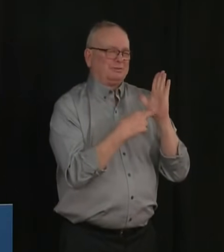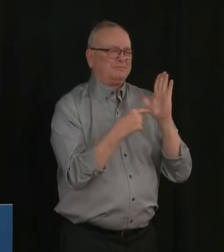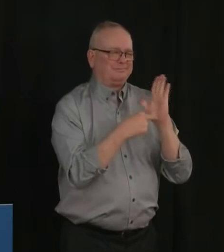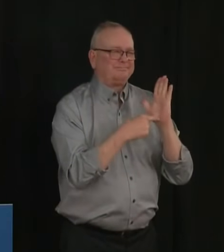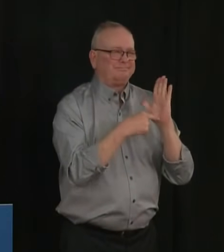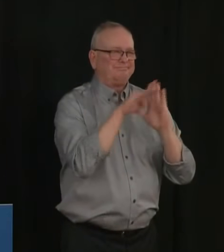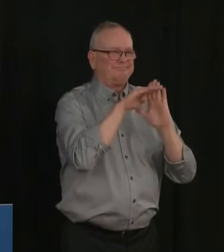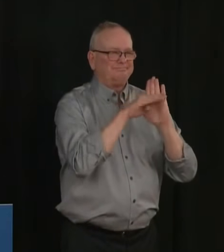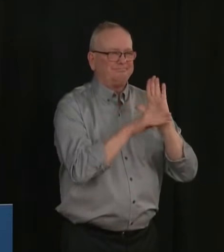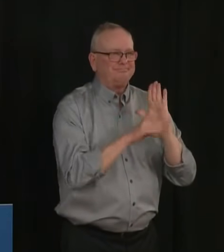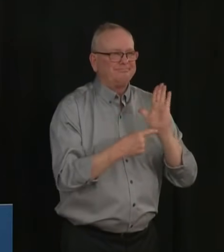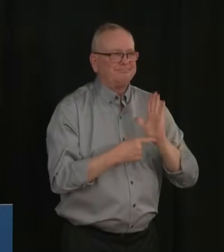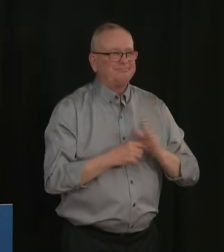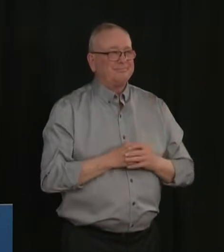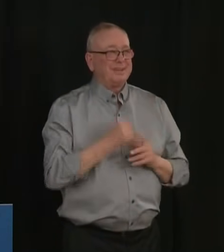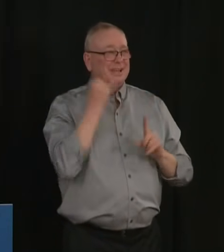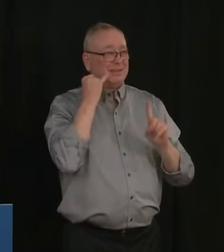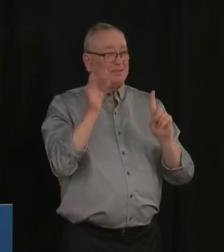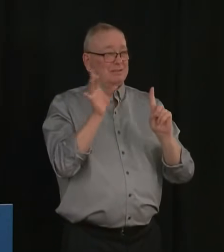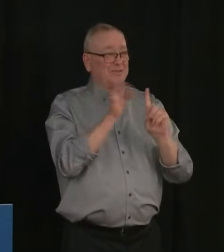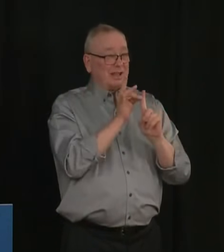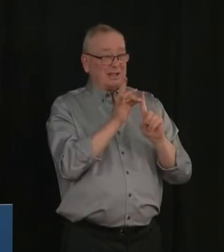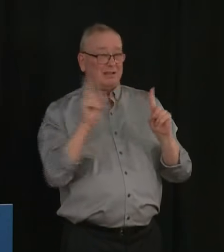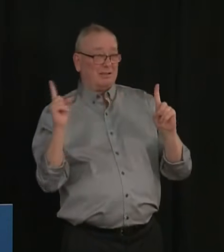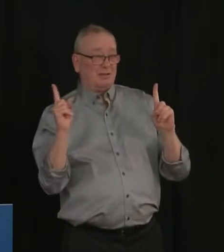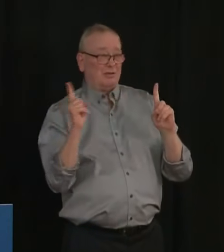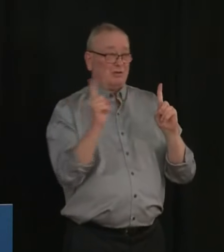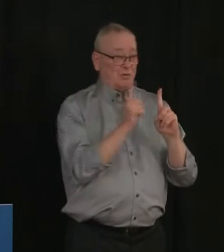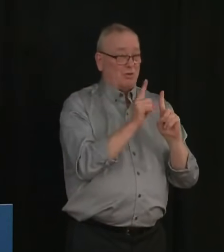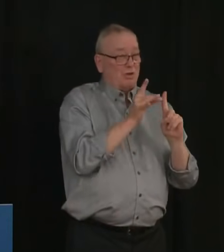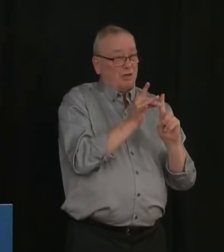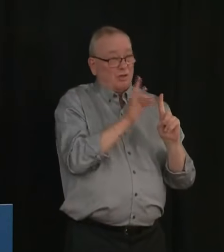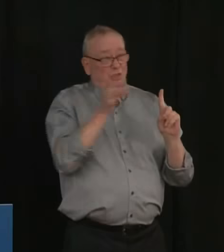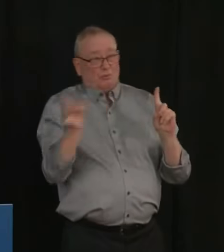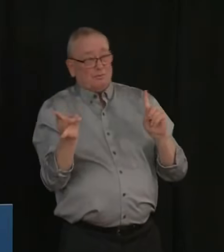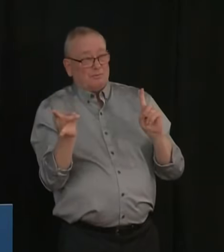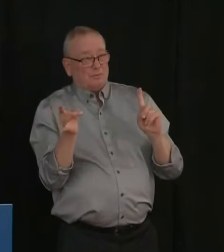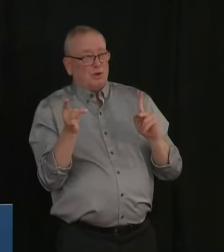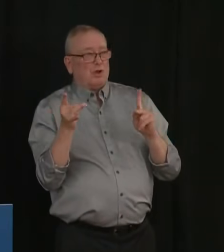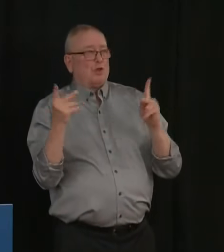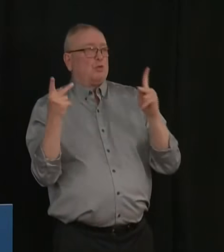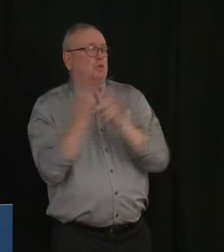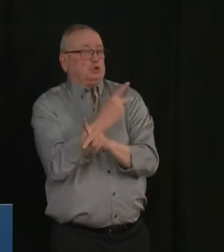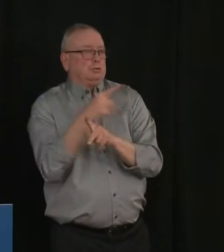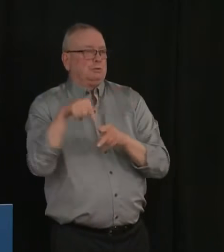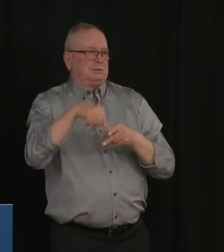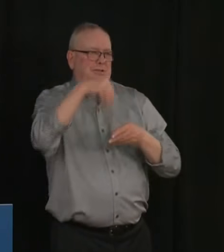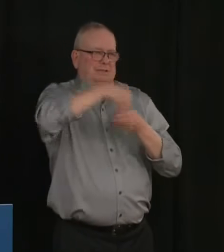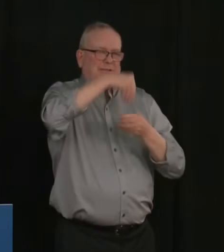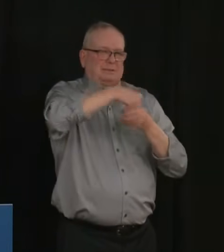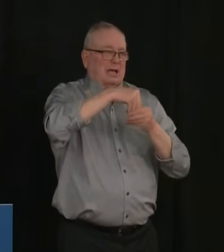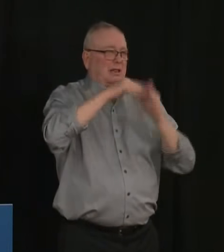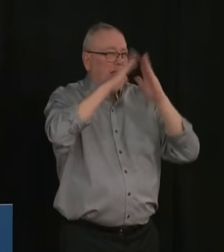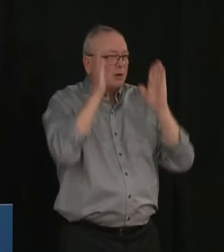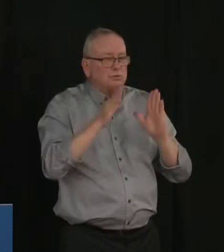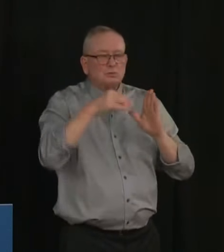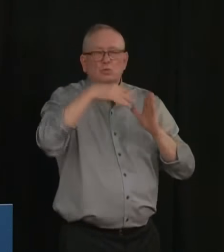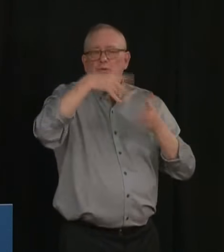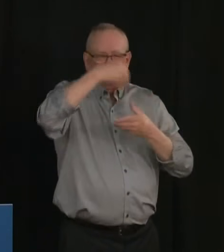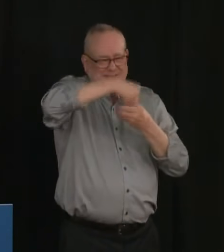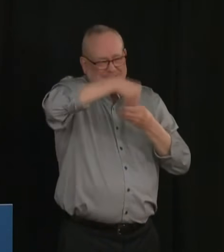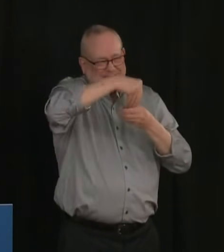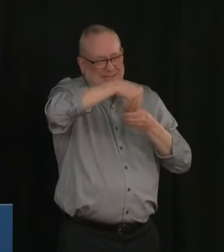of someone who is infectious, particularly indoors, just like all other COVID-19 strains. which means that the